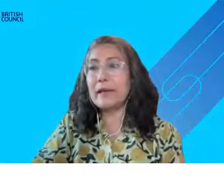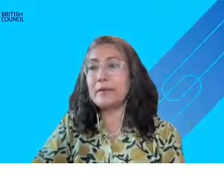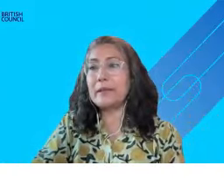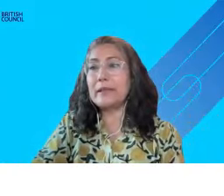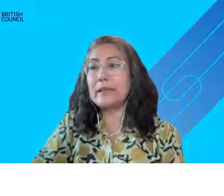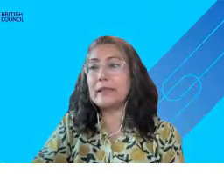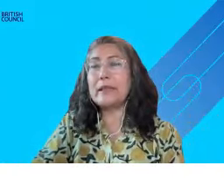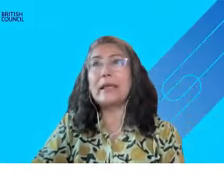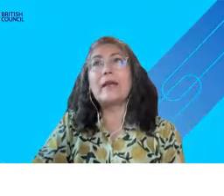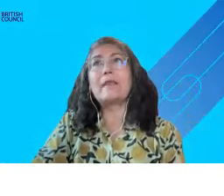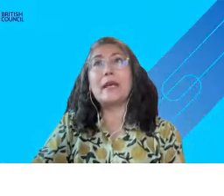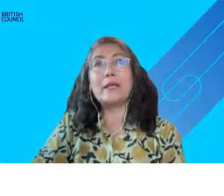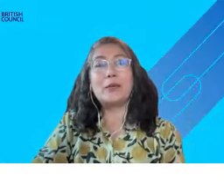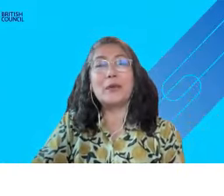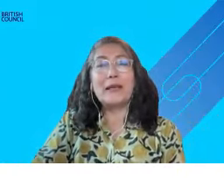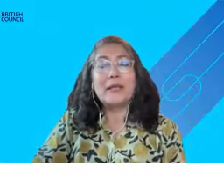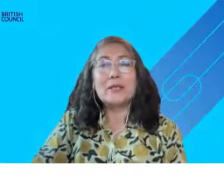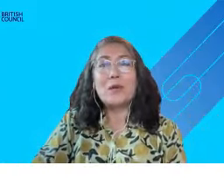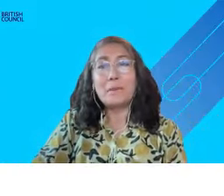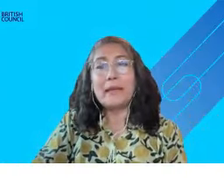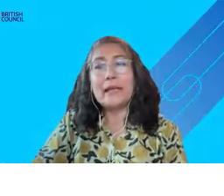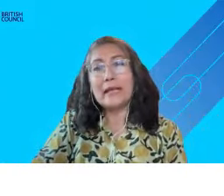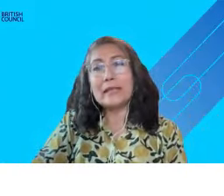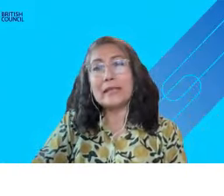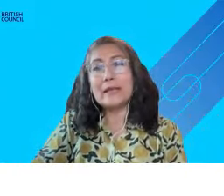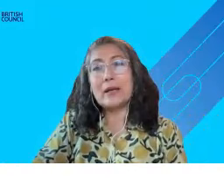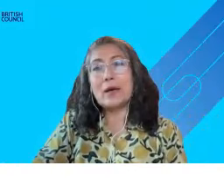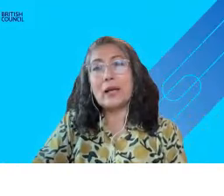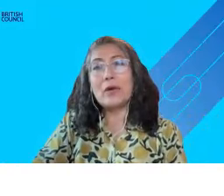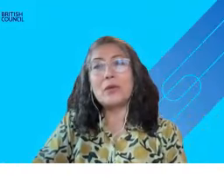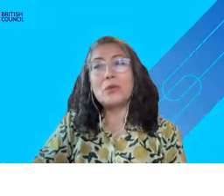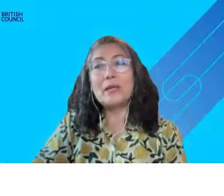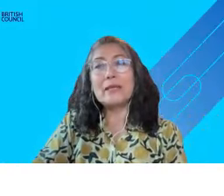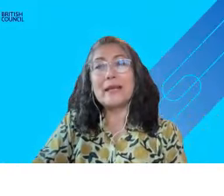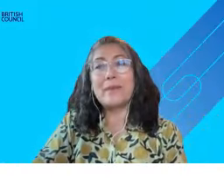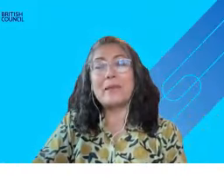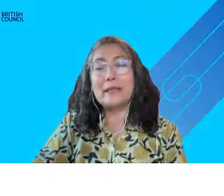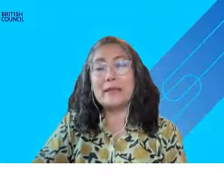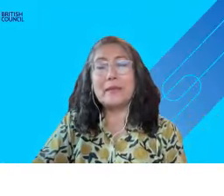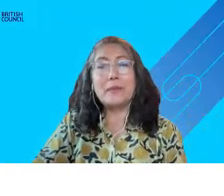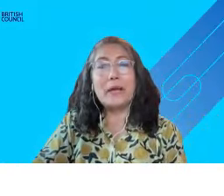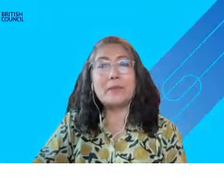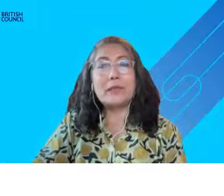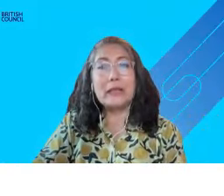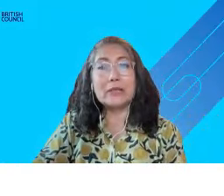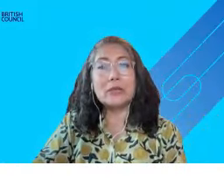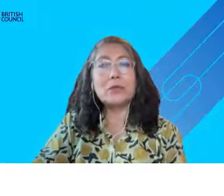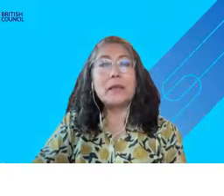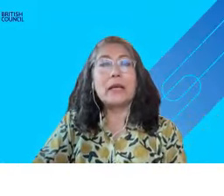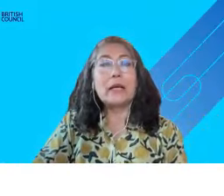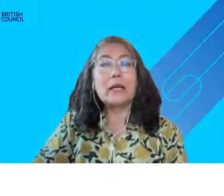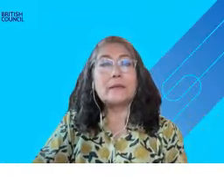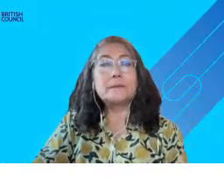our environment clean. Thank you. So many ideas on how you can adapt it in the primary